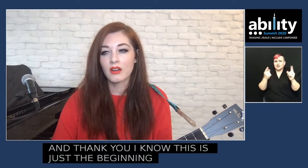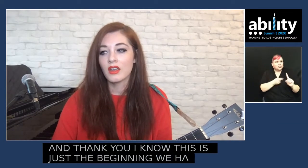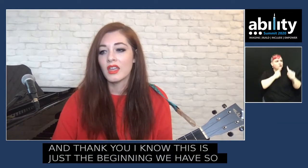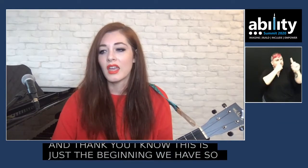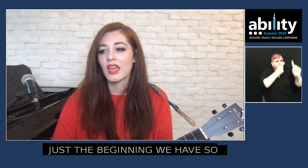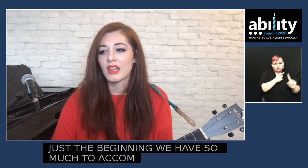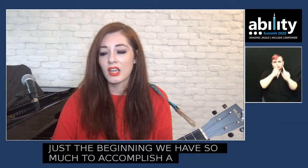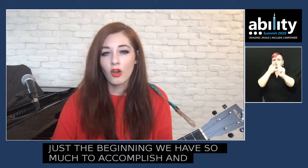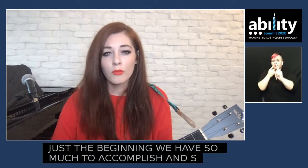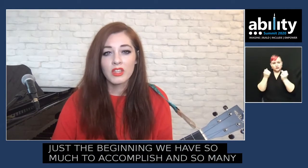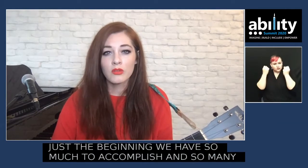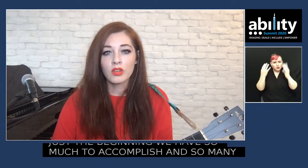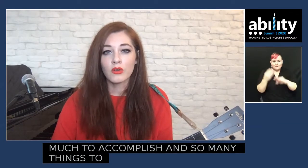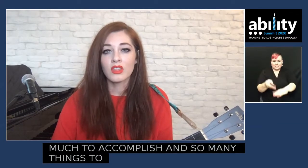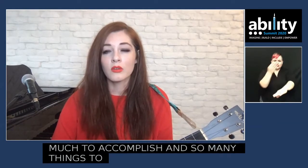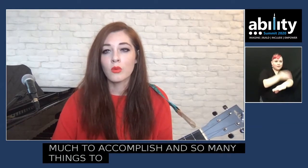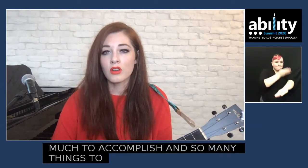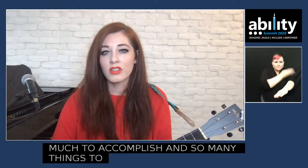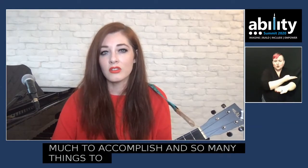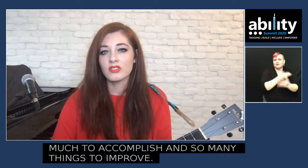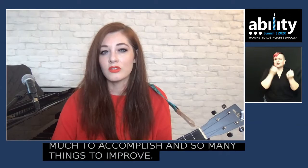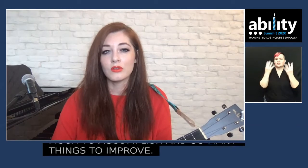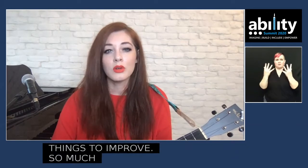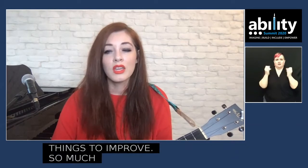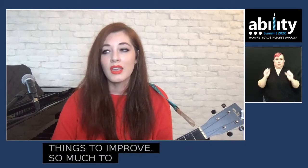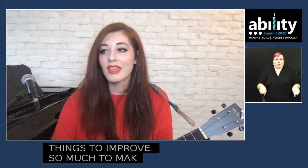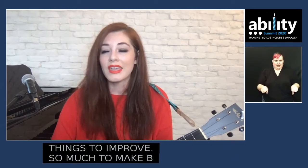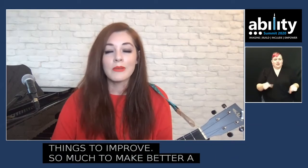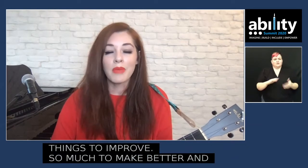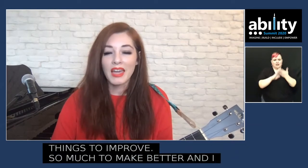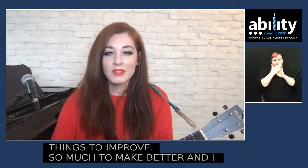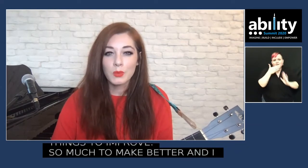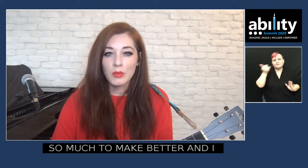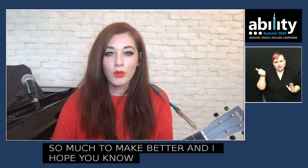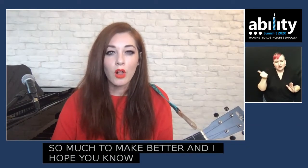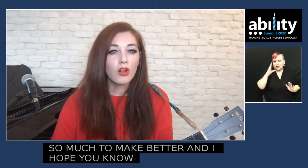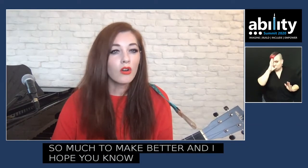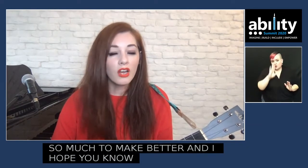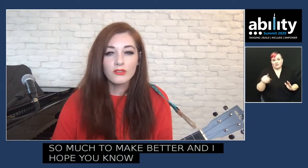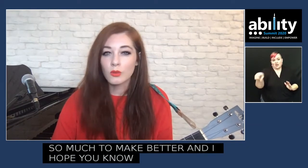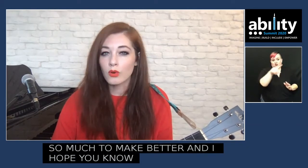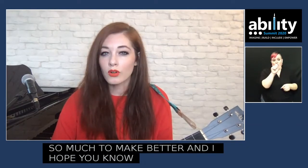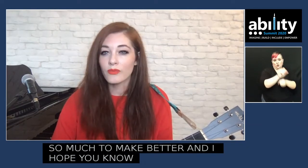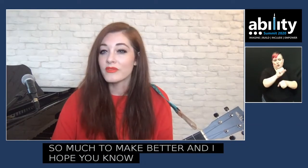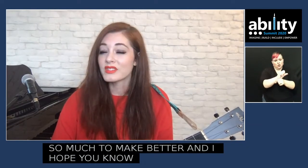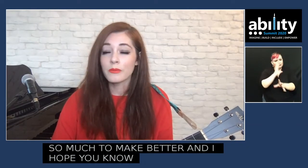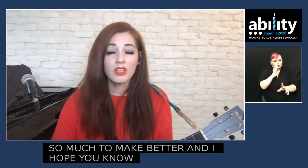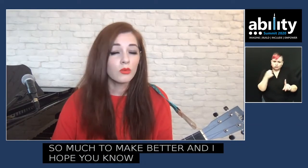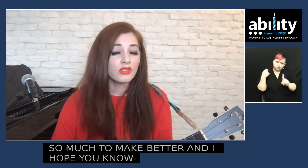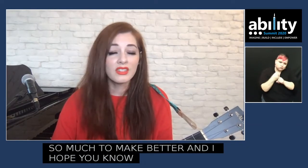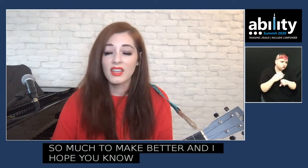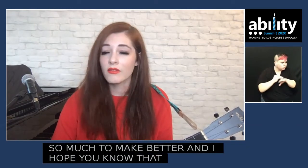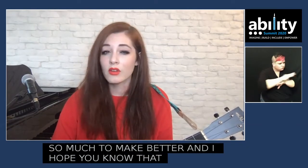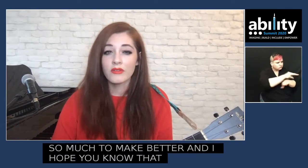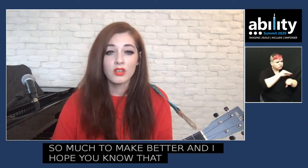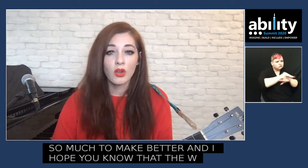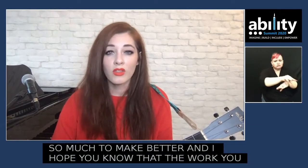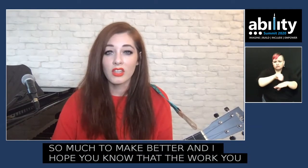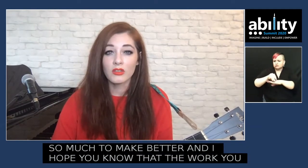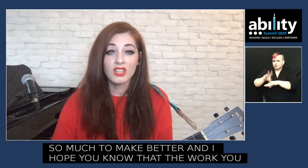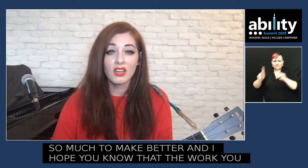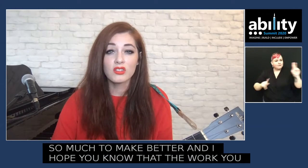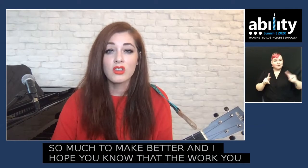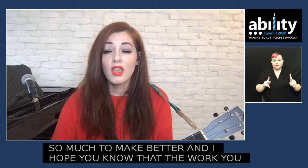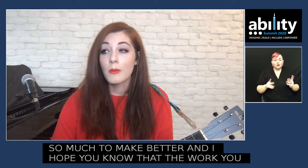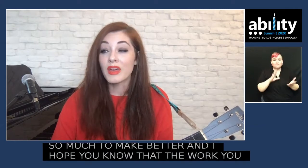to make better. And I hope that you know that the work that you do, it impacts people across the world, some that you will never even